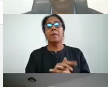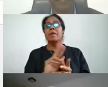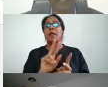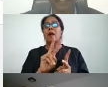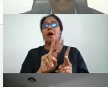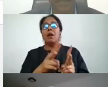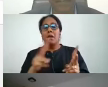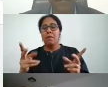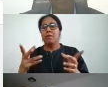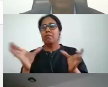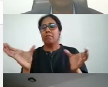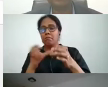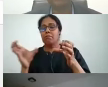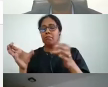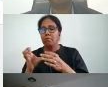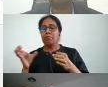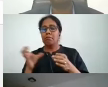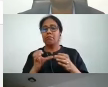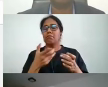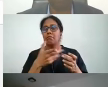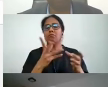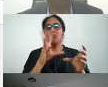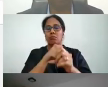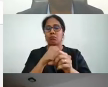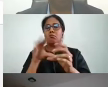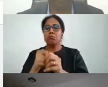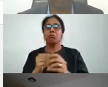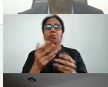communications. Mr. Wilson, the floor is yours.